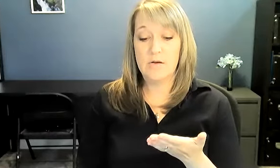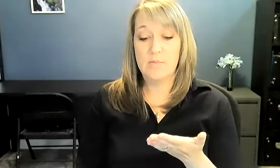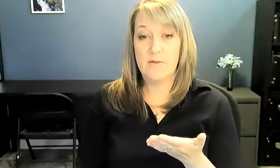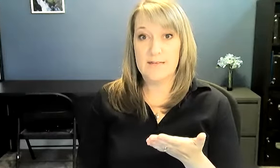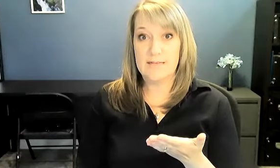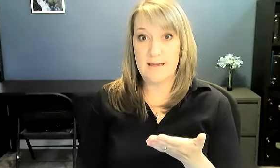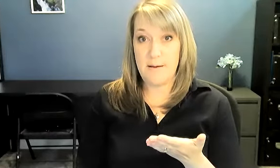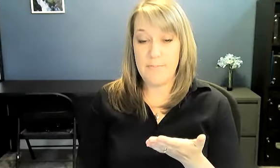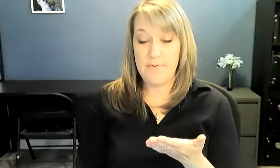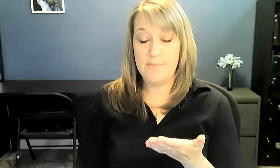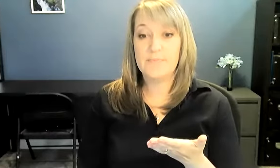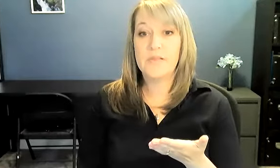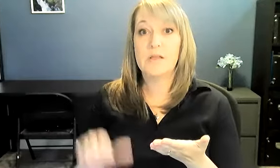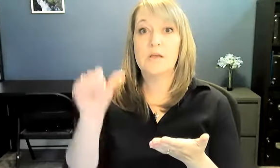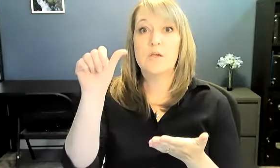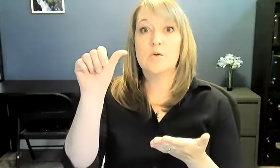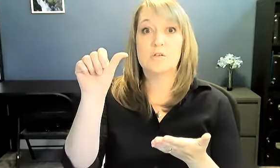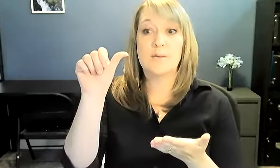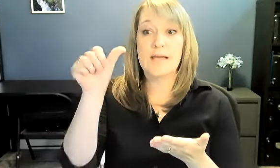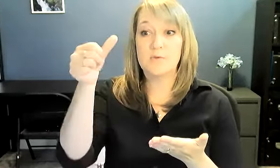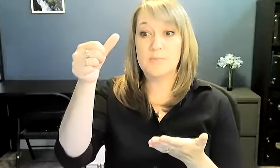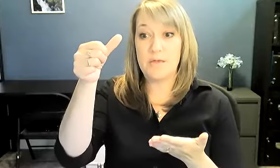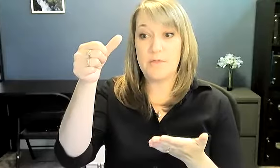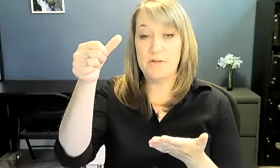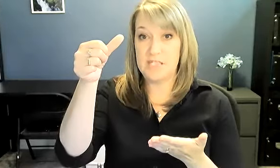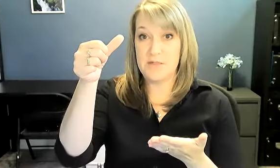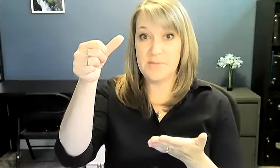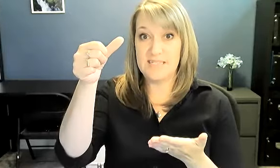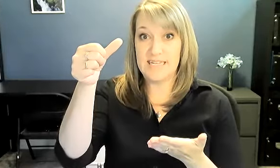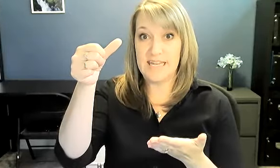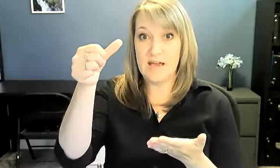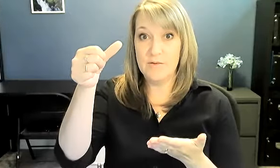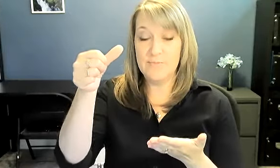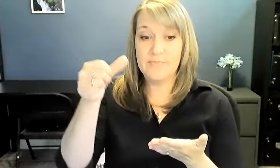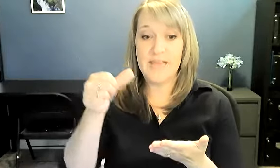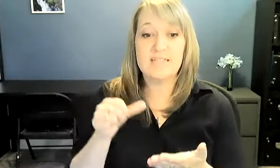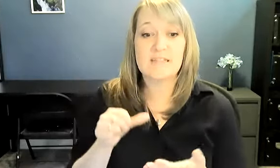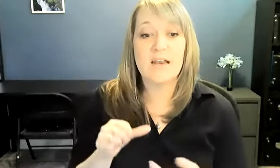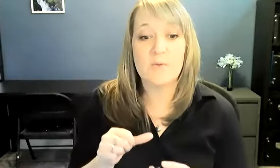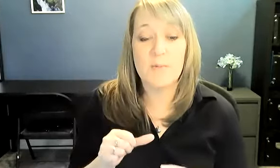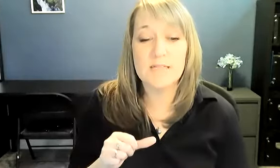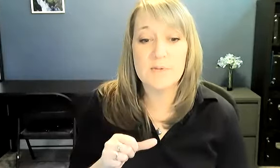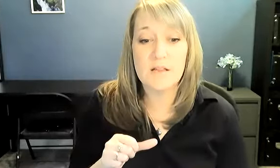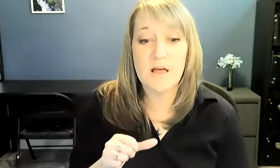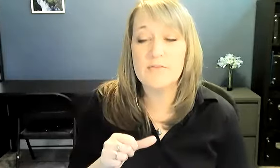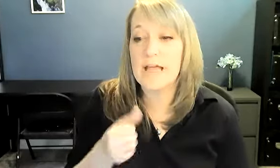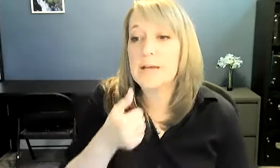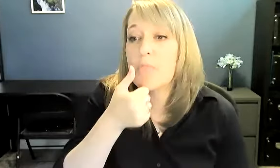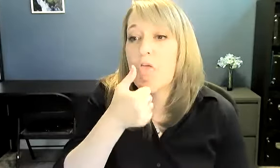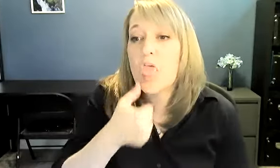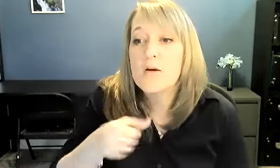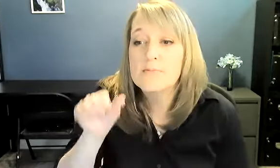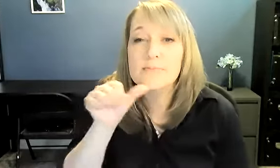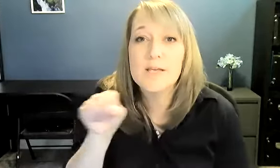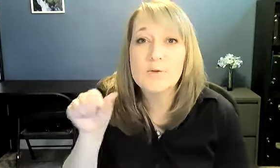palm facing up. Your dominant hand will be just thumb sticking out, and it reminds me a lot of, like, you know, to